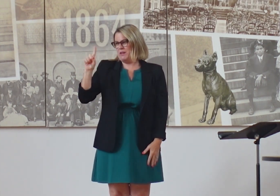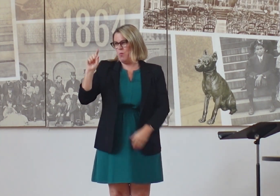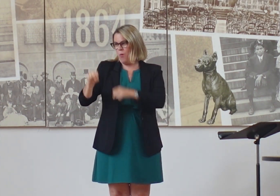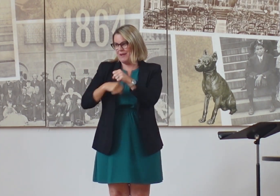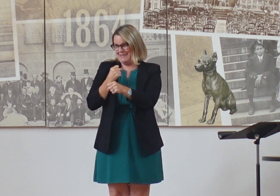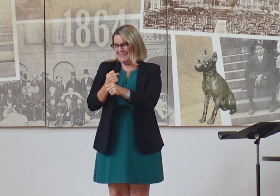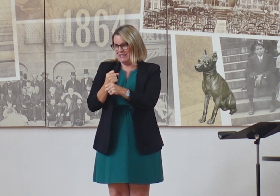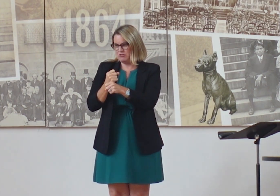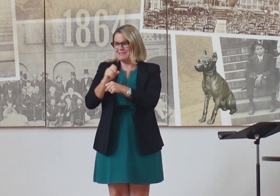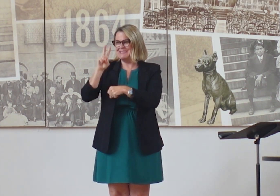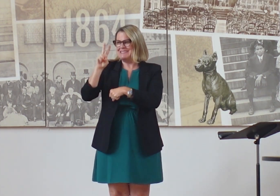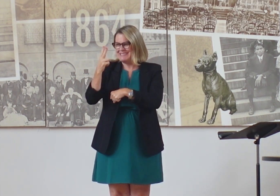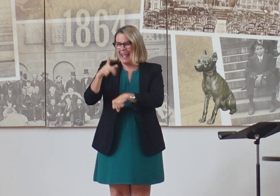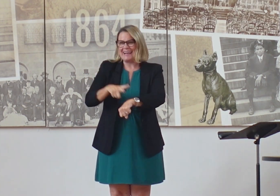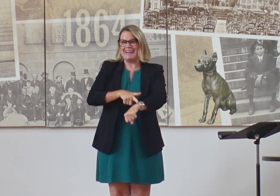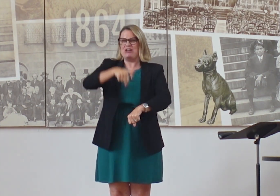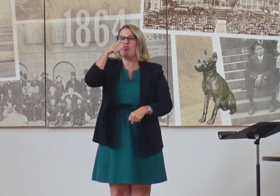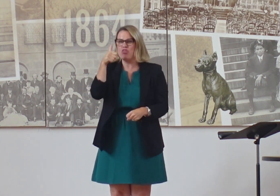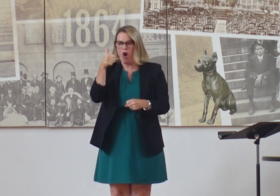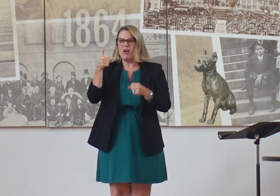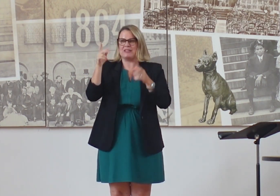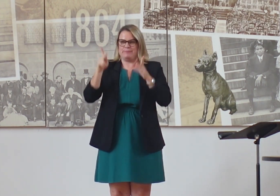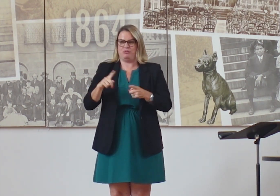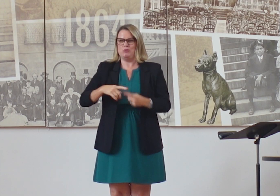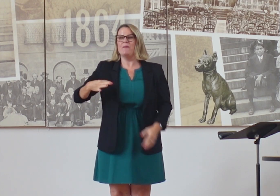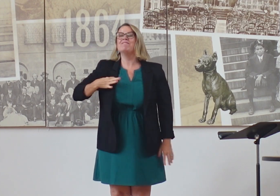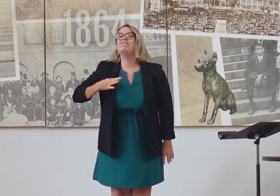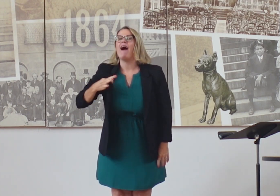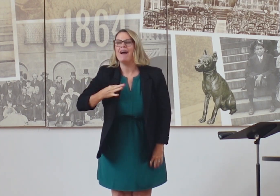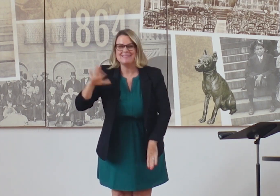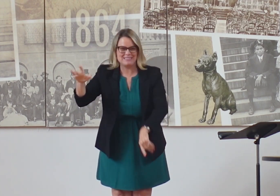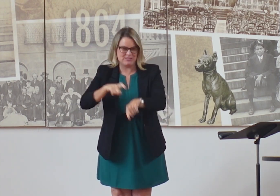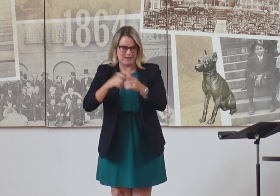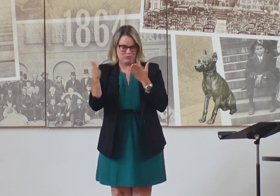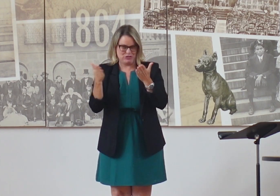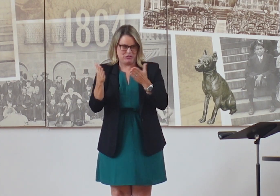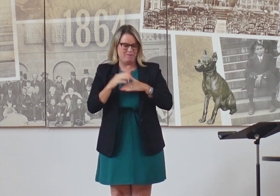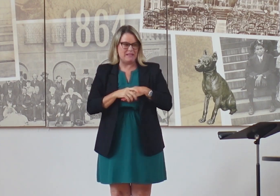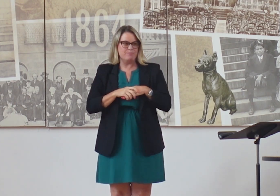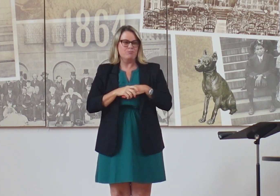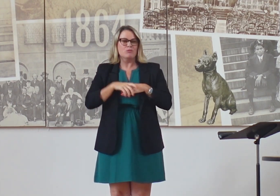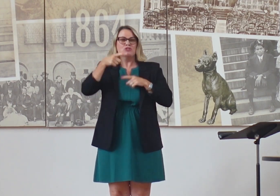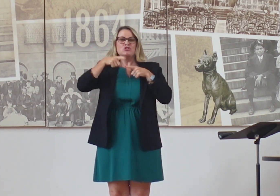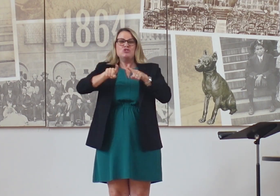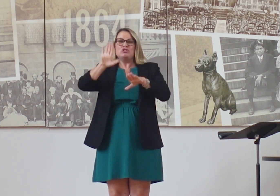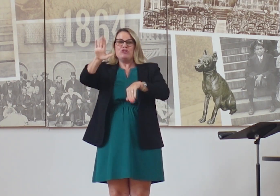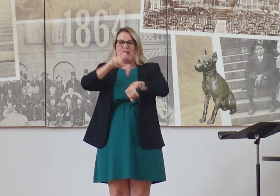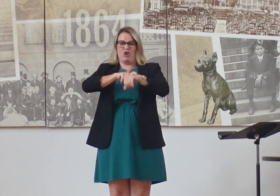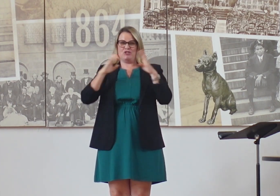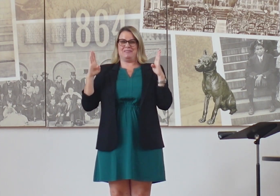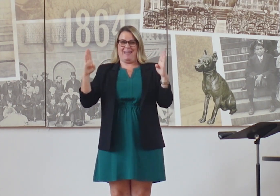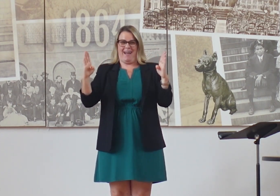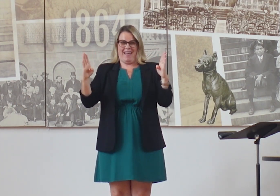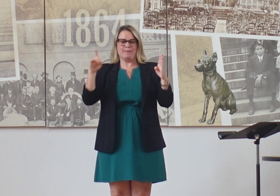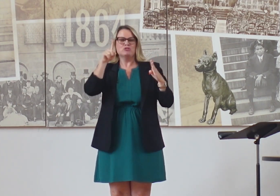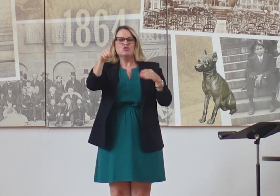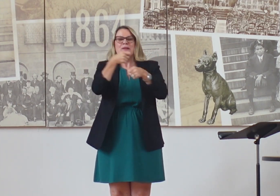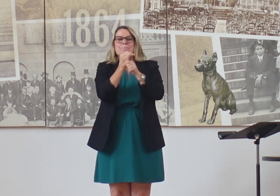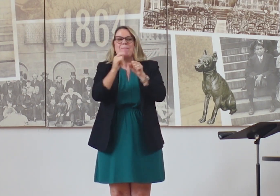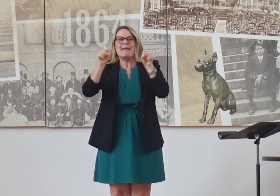1980 to 2021, she actually served for 41 years. That's the second longest person to volunteer that long. And during her